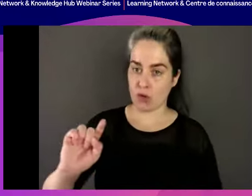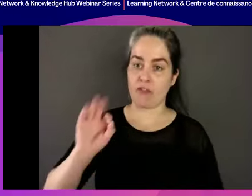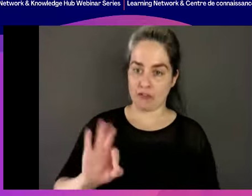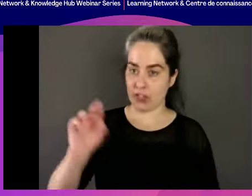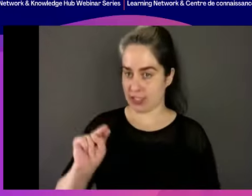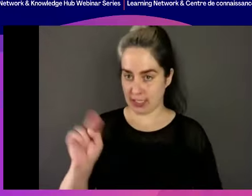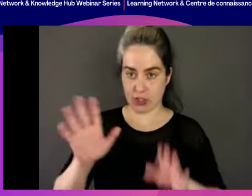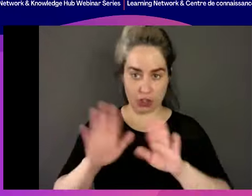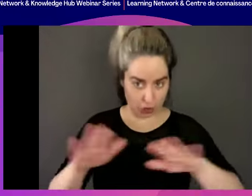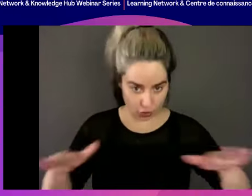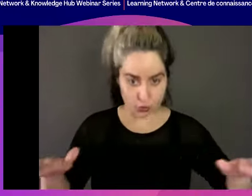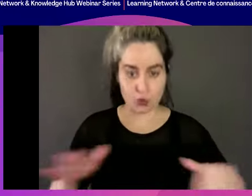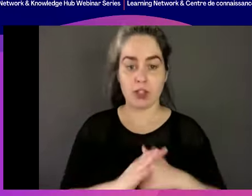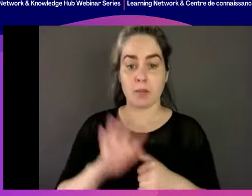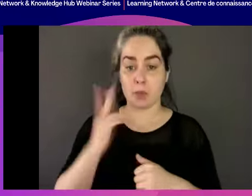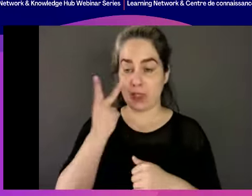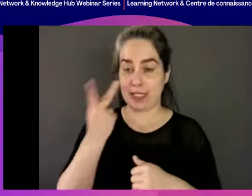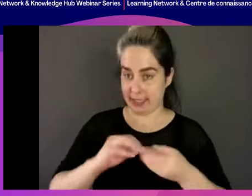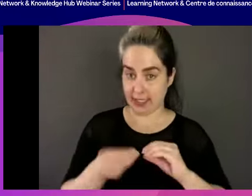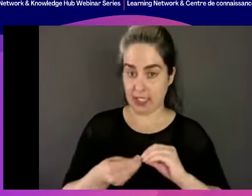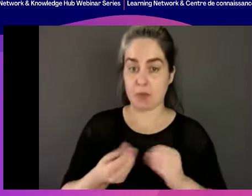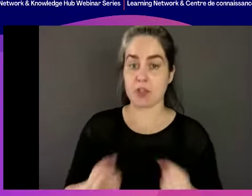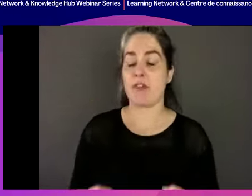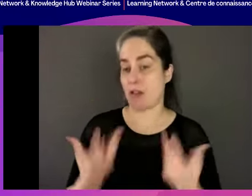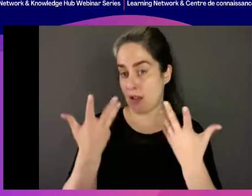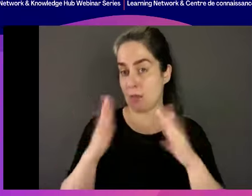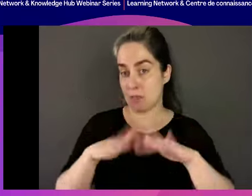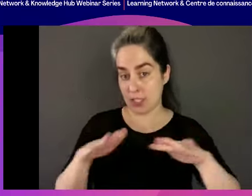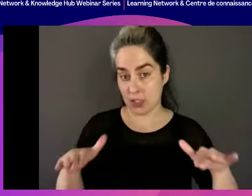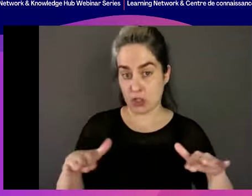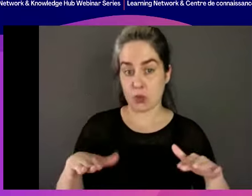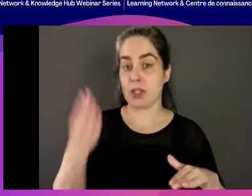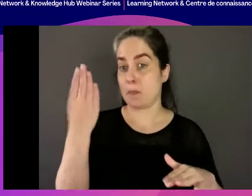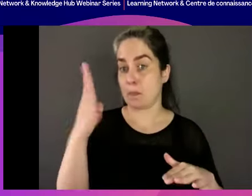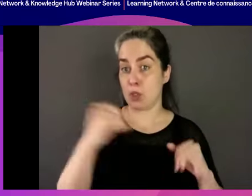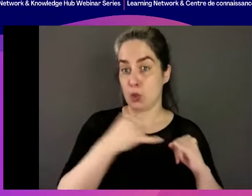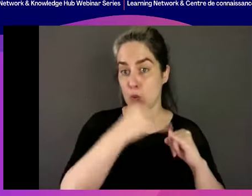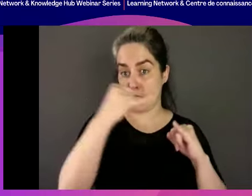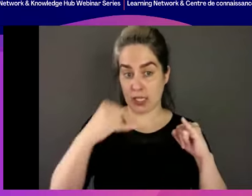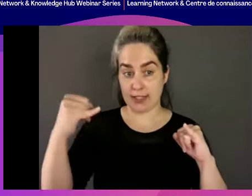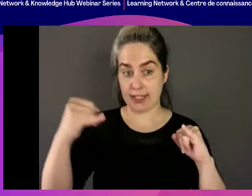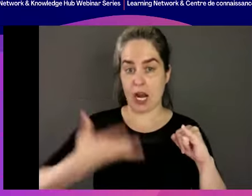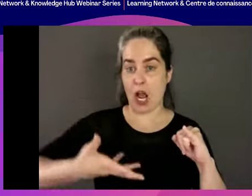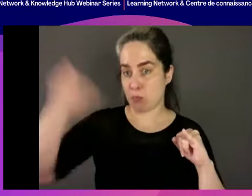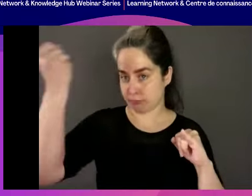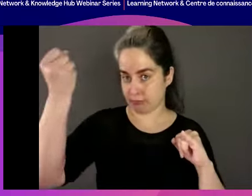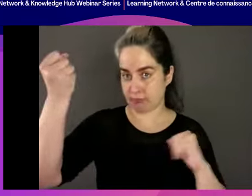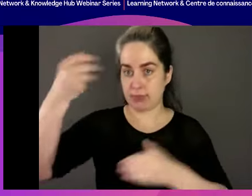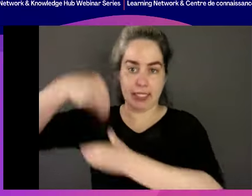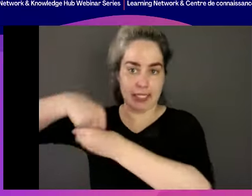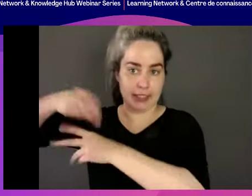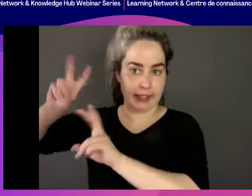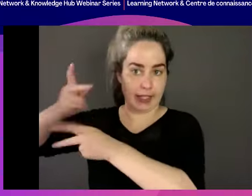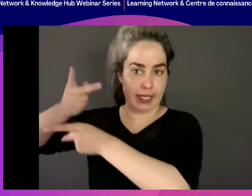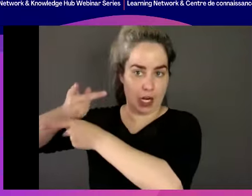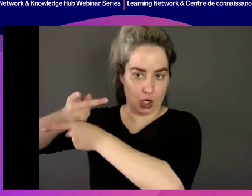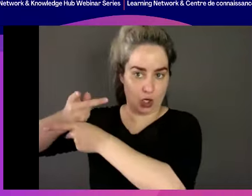population. And here are the numbers of children in the blue line that are being taken into care. And so we see